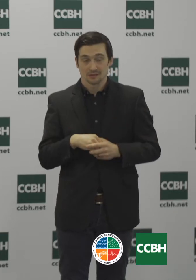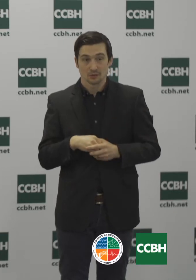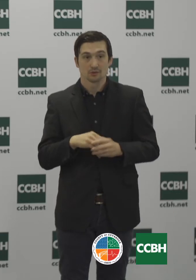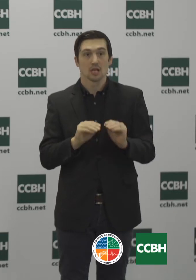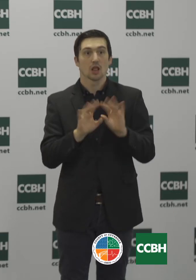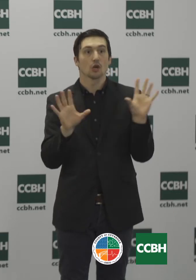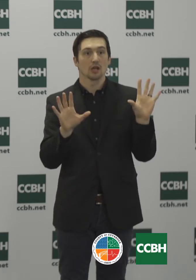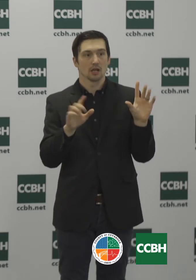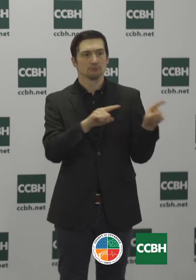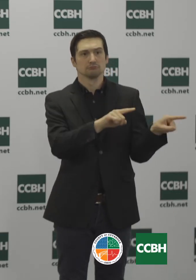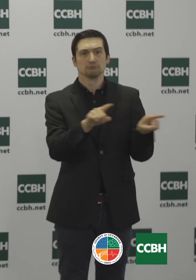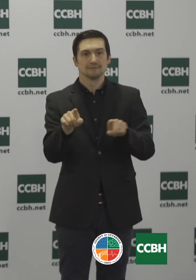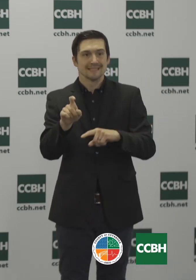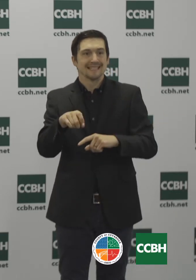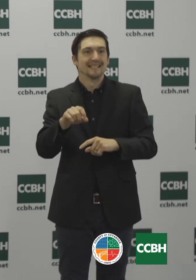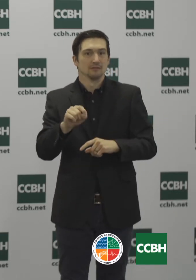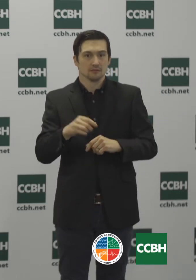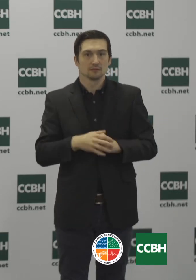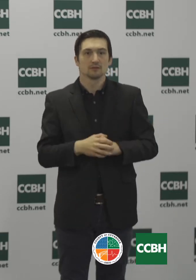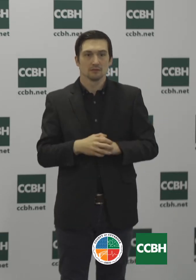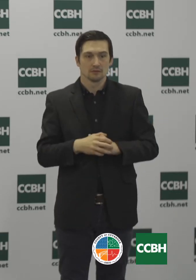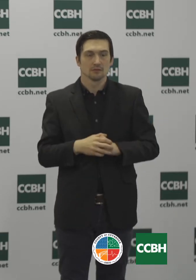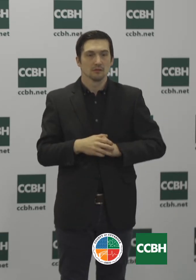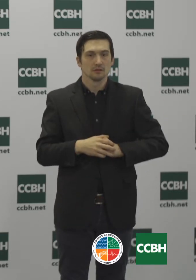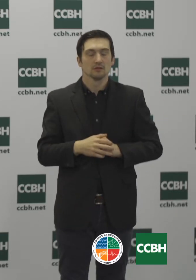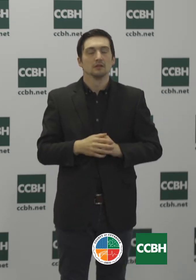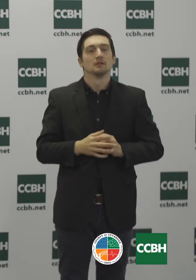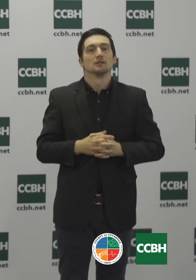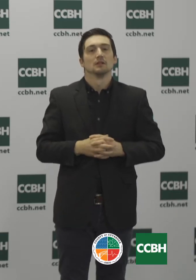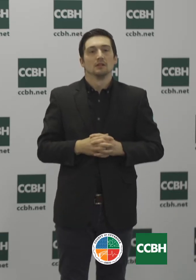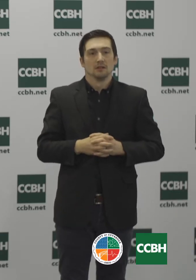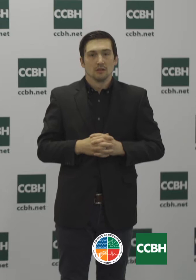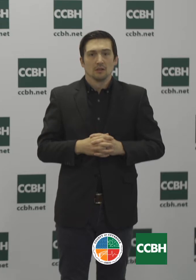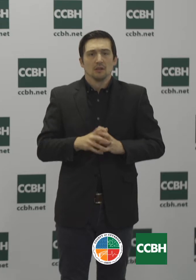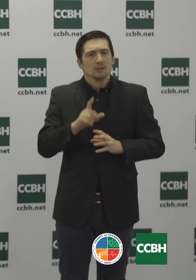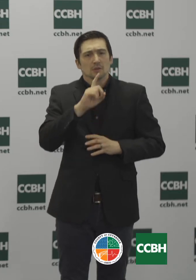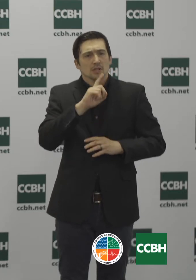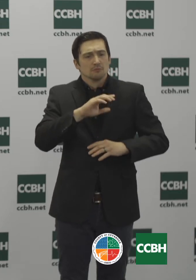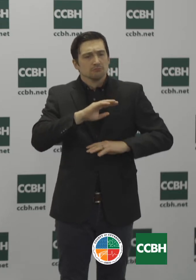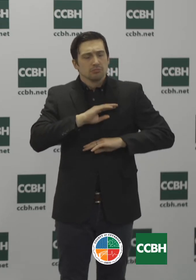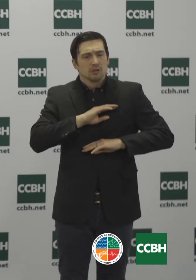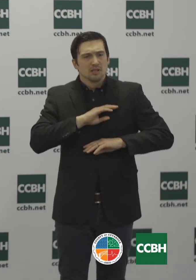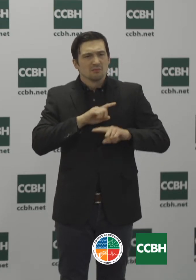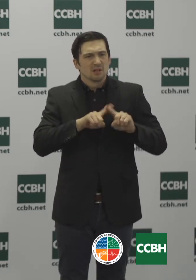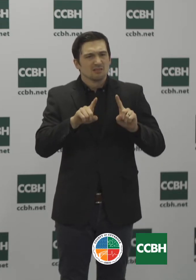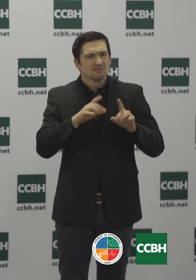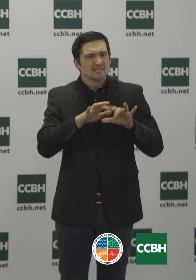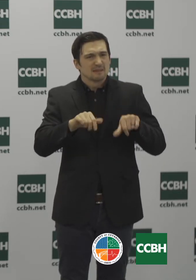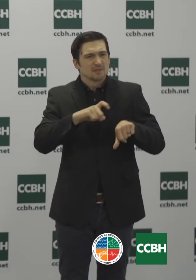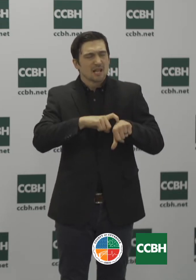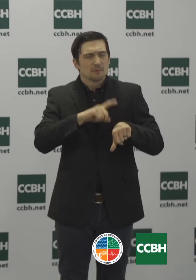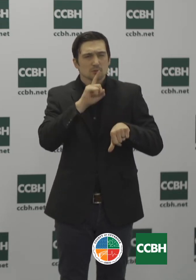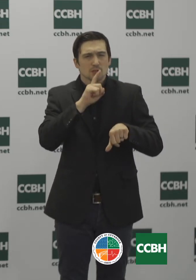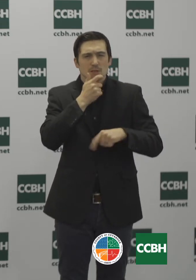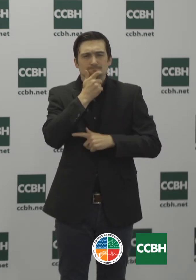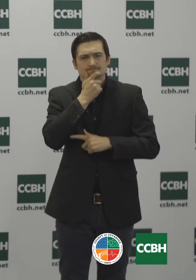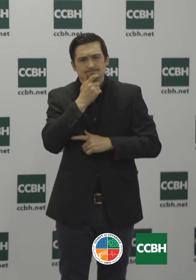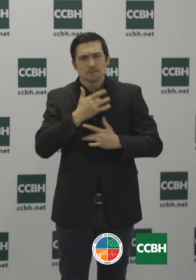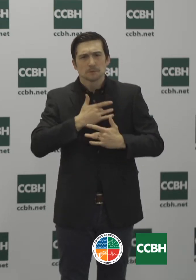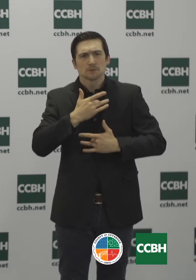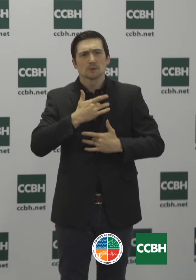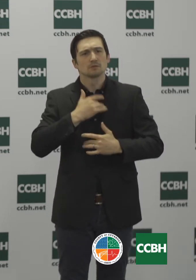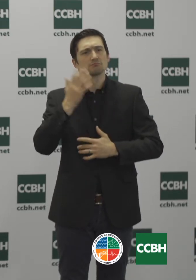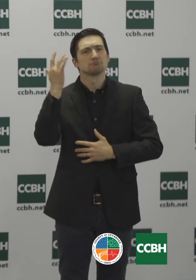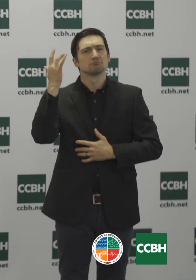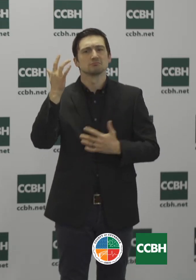tremendous need. It really struck a nerve. It was gratifying, but it was also concerning because it really